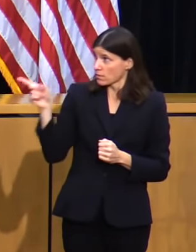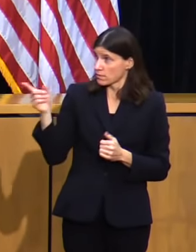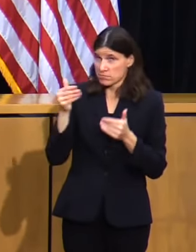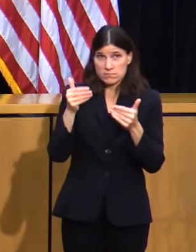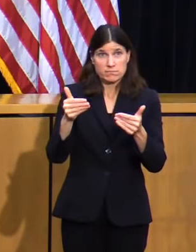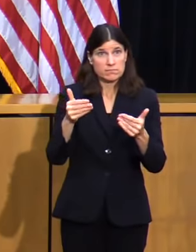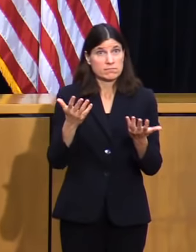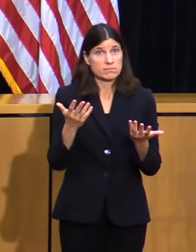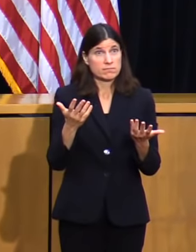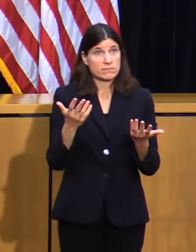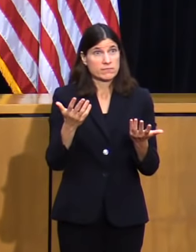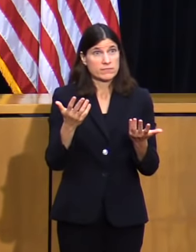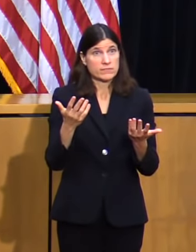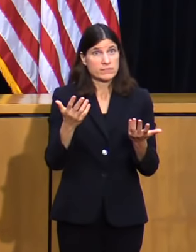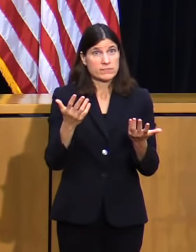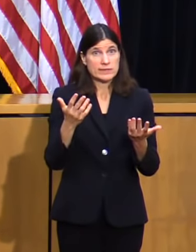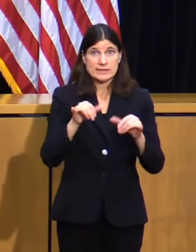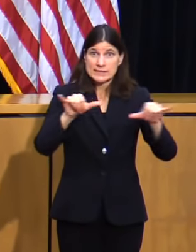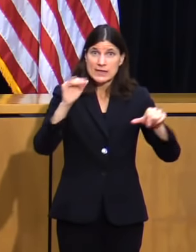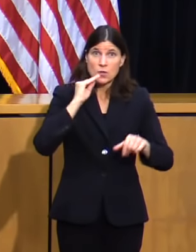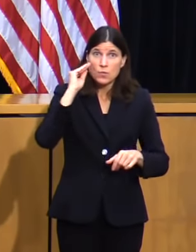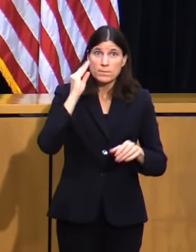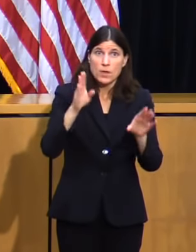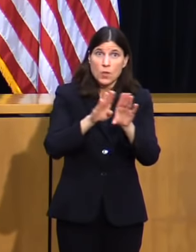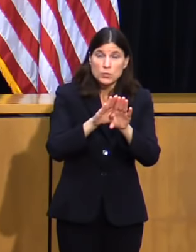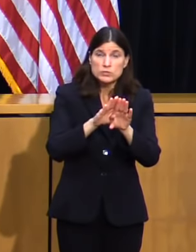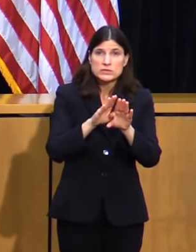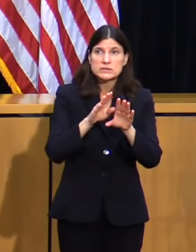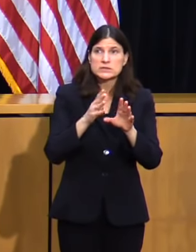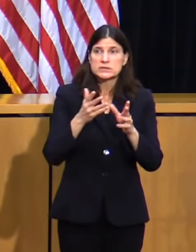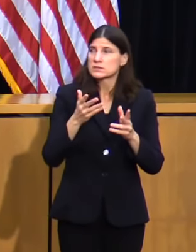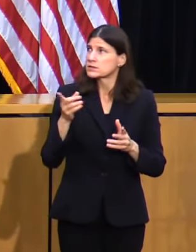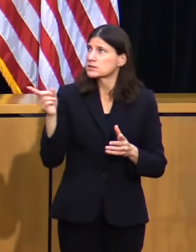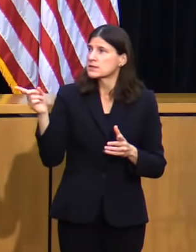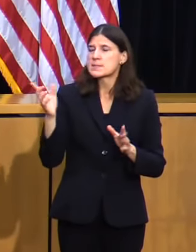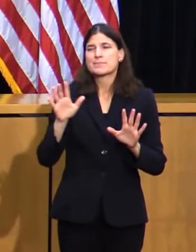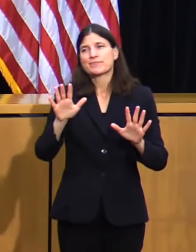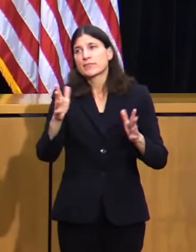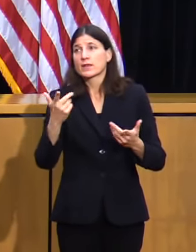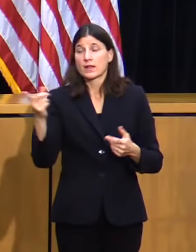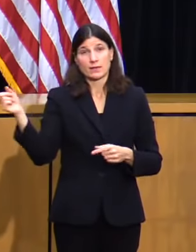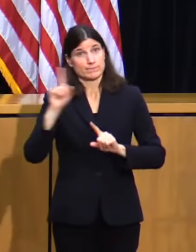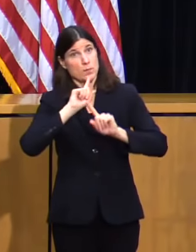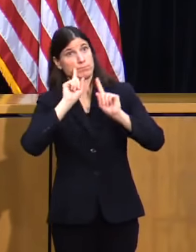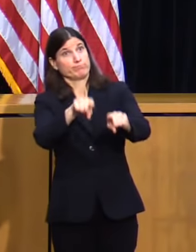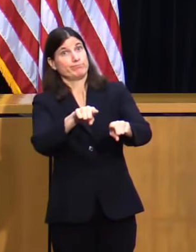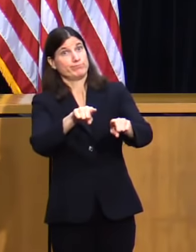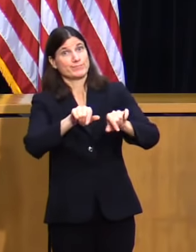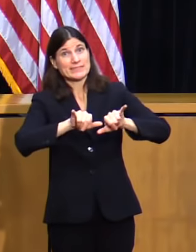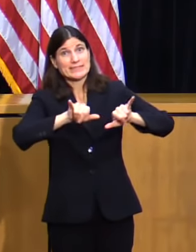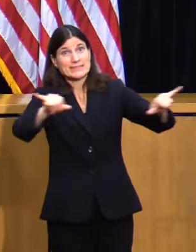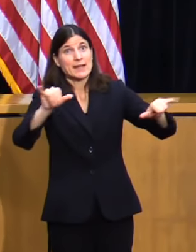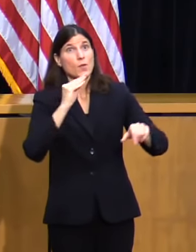significant progress made on improving both the quality and the price